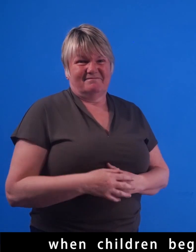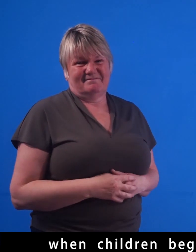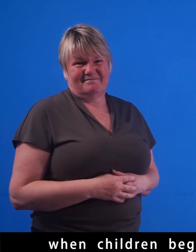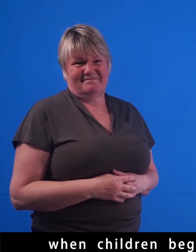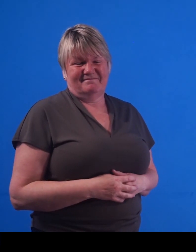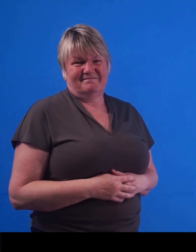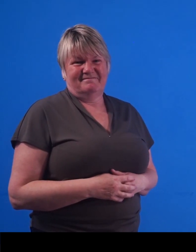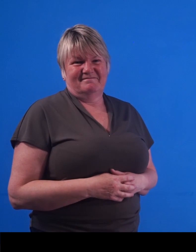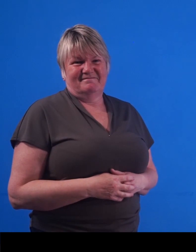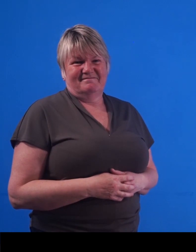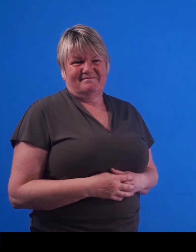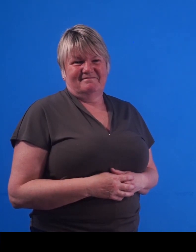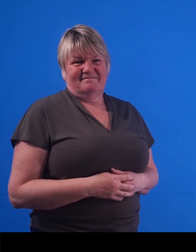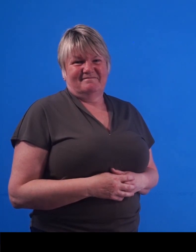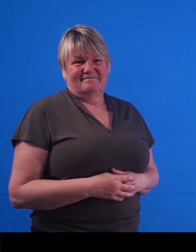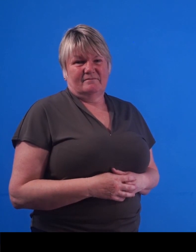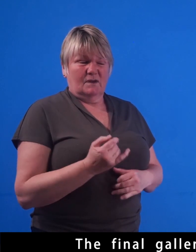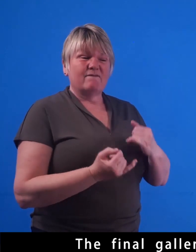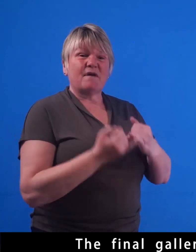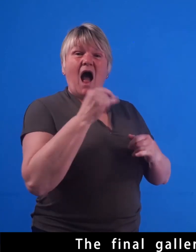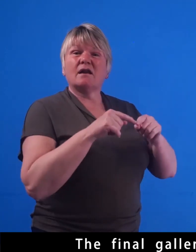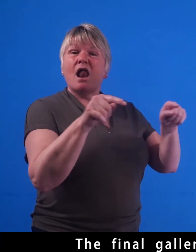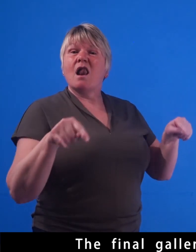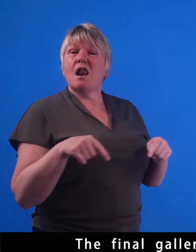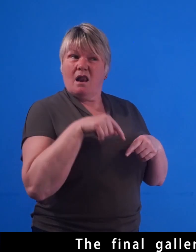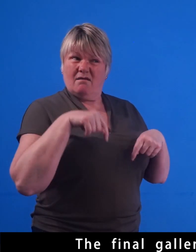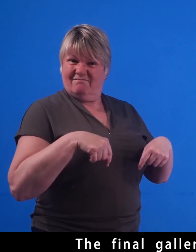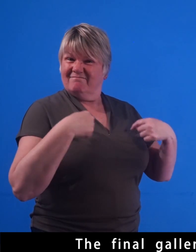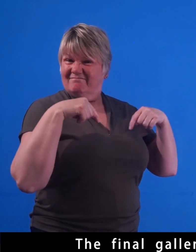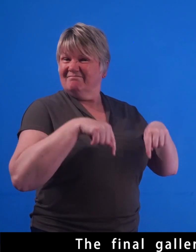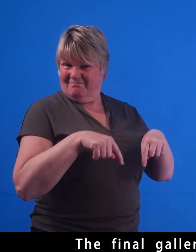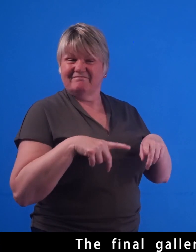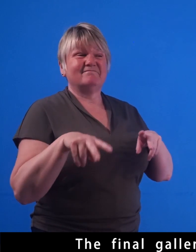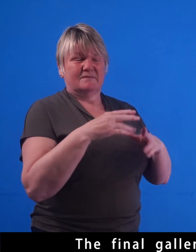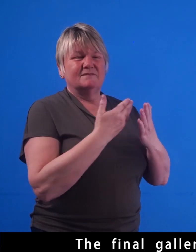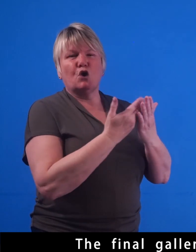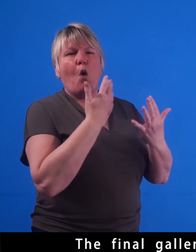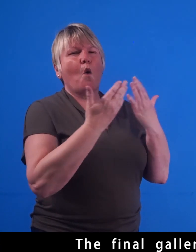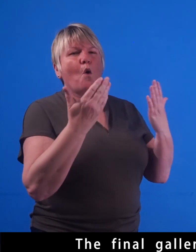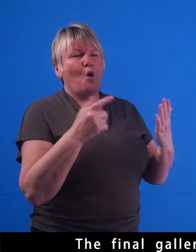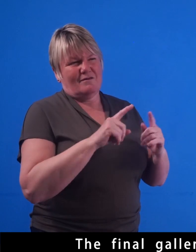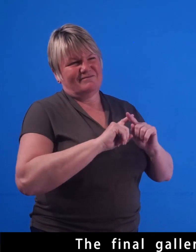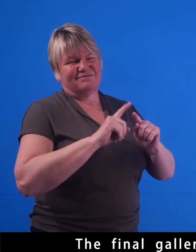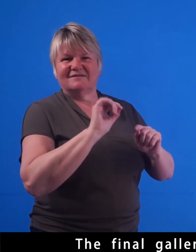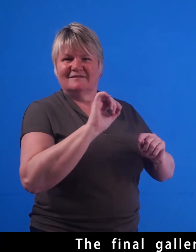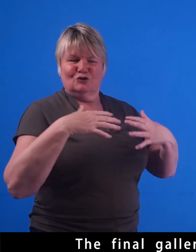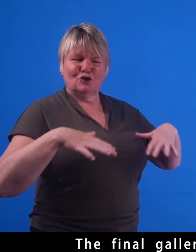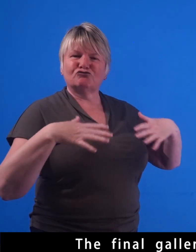The final gallery in the museum displays a selection of children's costume.